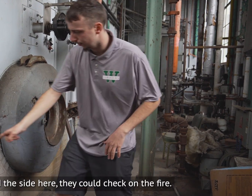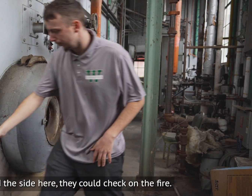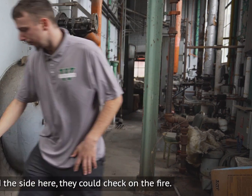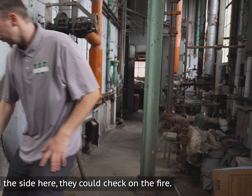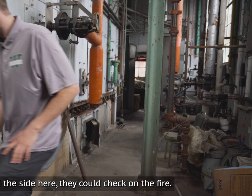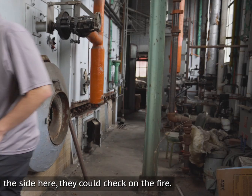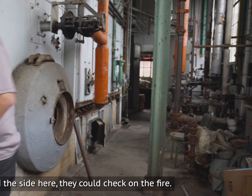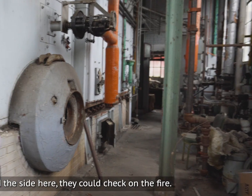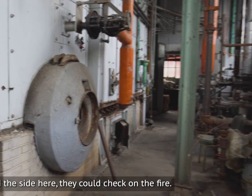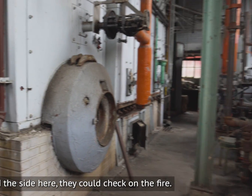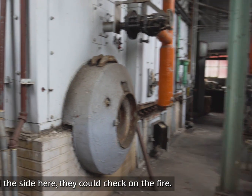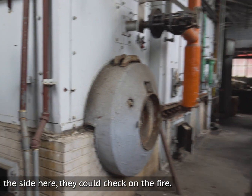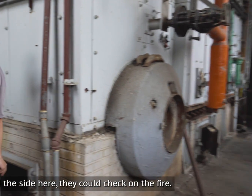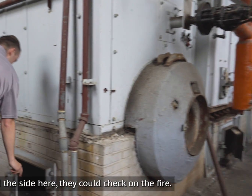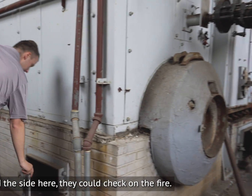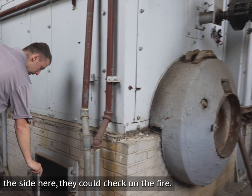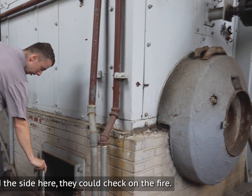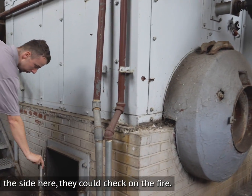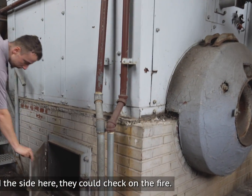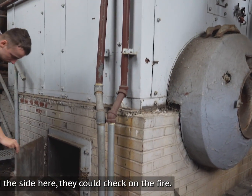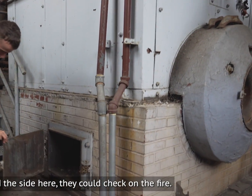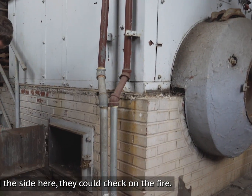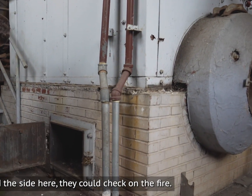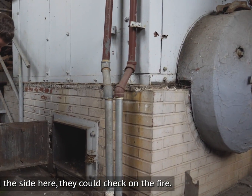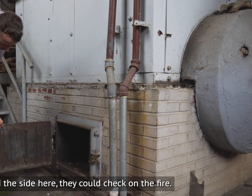Around the side here, they could check on the fire.